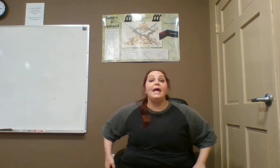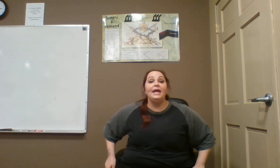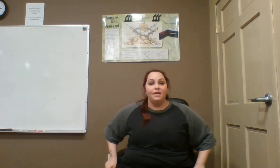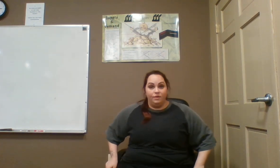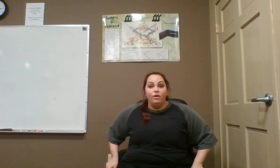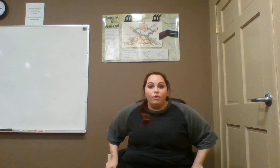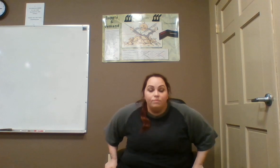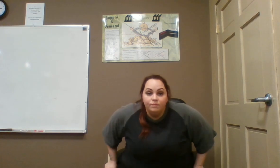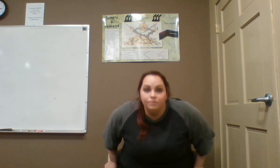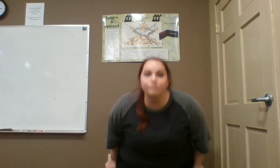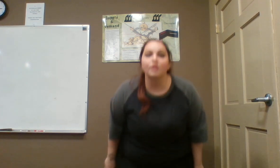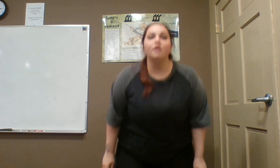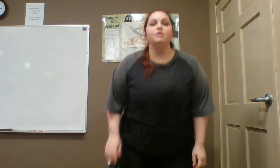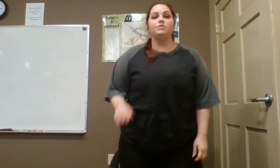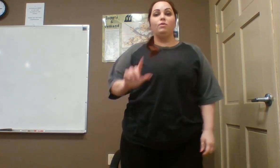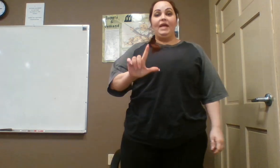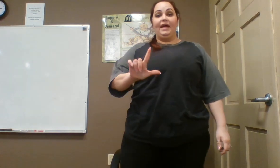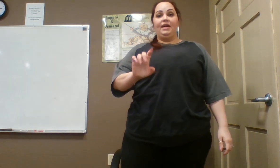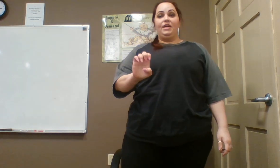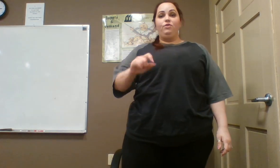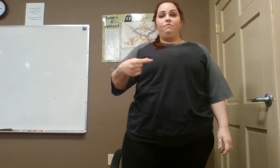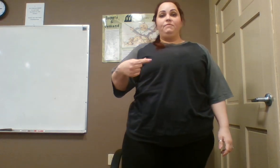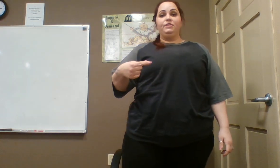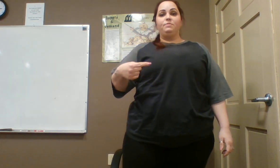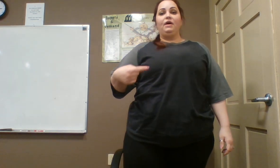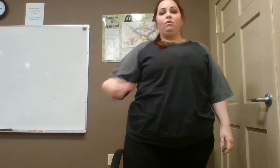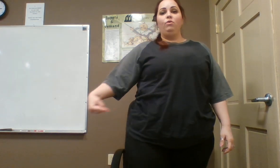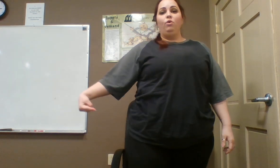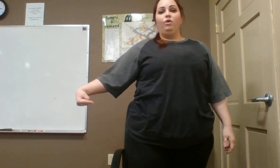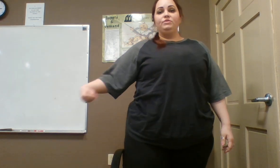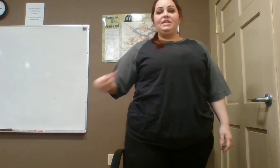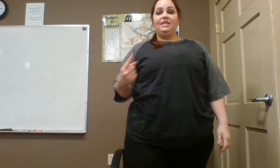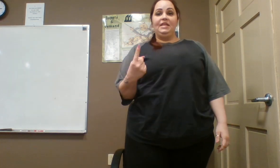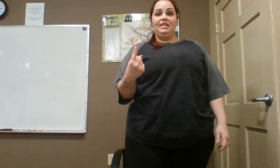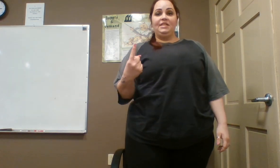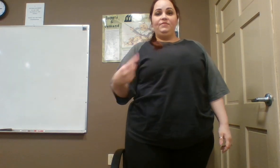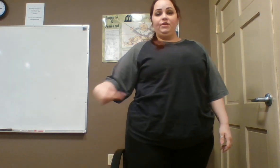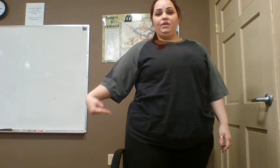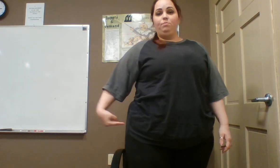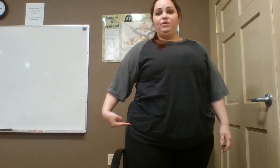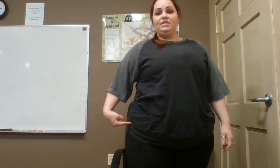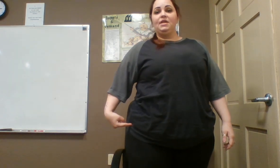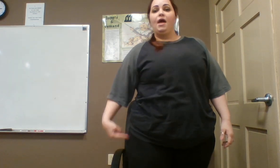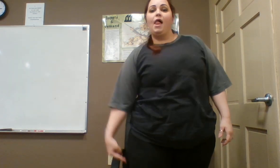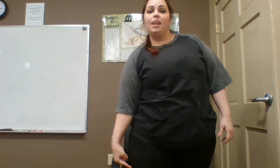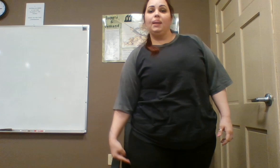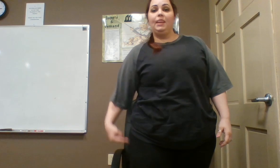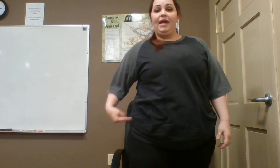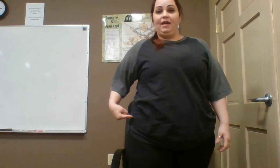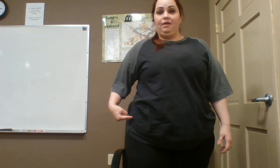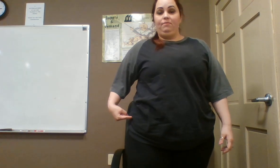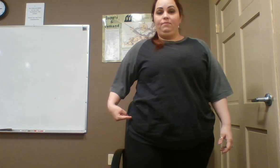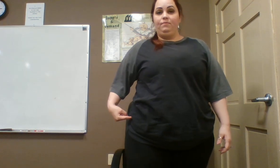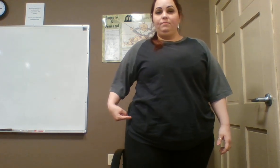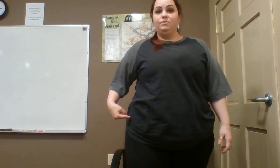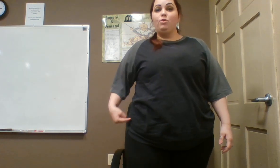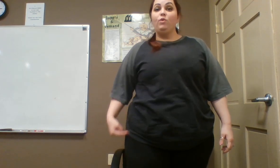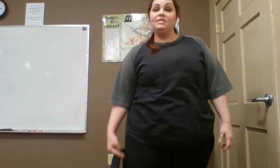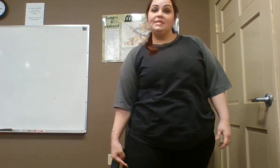Leg. Oh, so leg. Again, you can finger spell, or you take the index finger and you point. Leg. So once